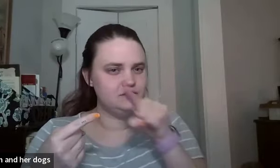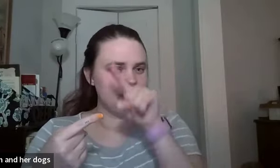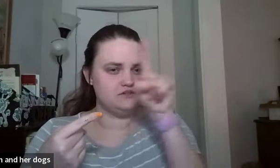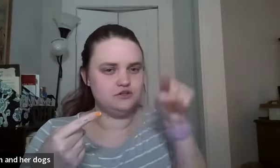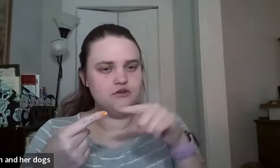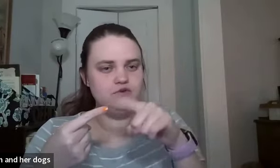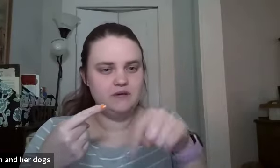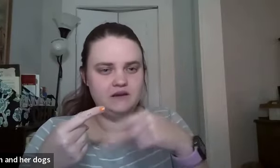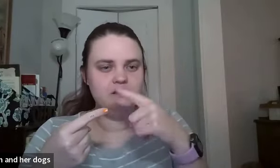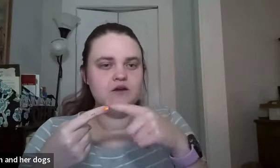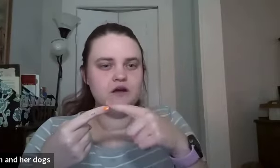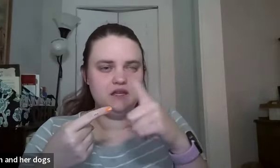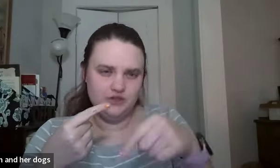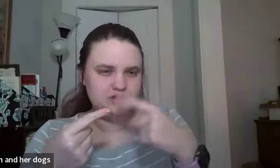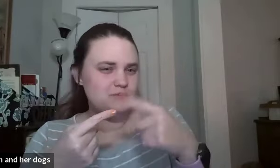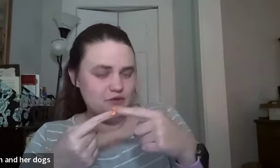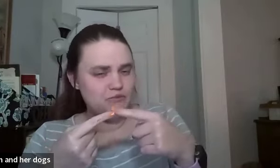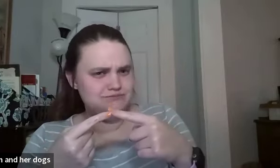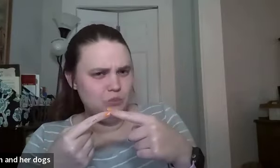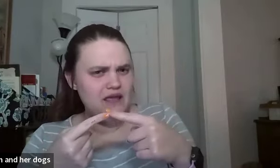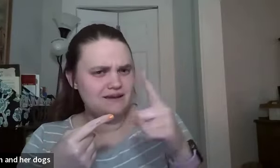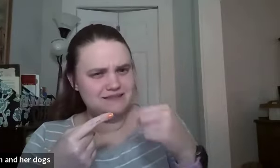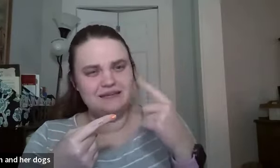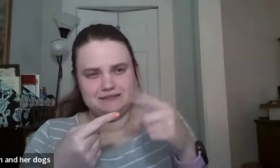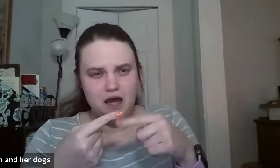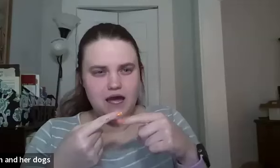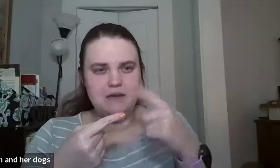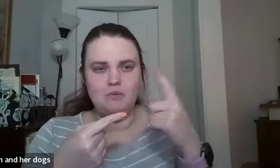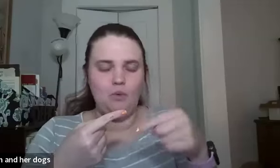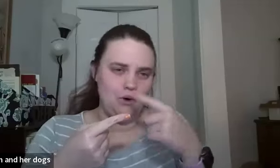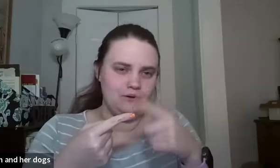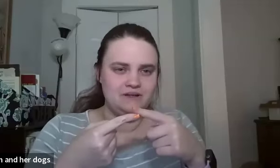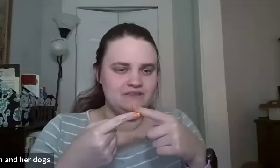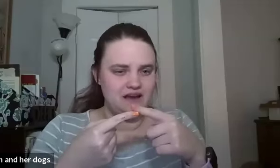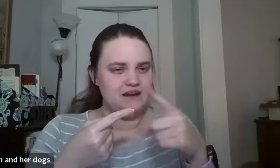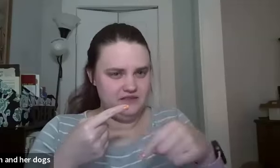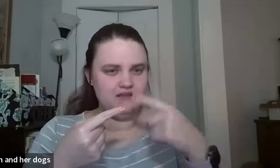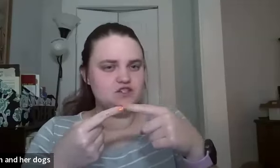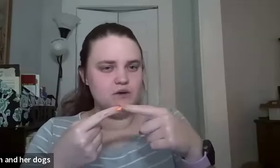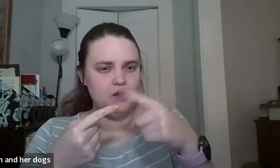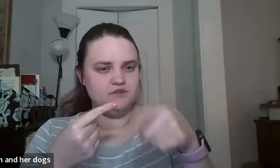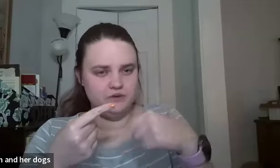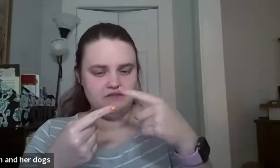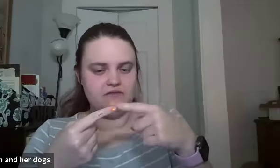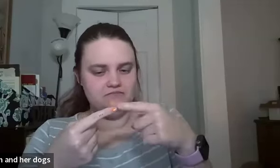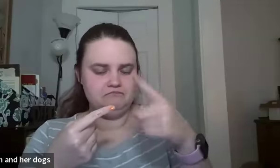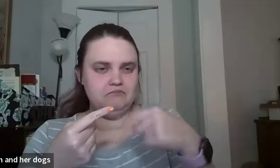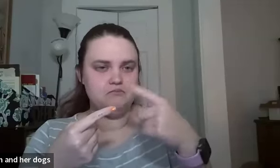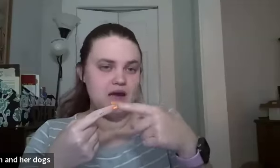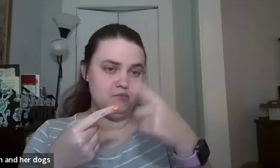that circular movement. And usually with when, it's like a time or that kind of thing. So it helps with my memory